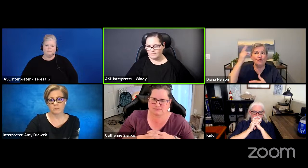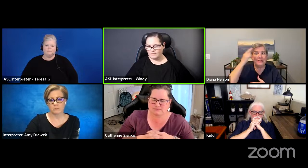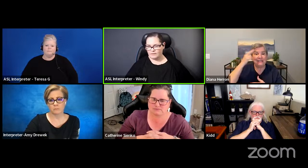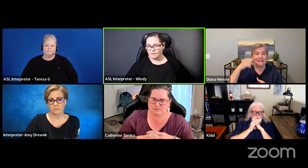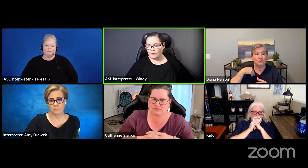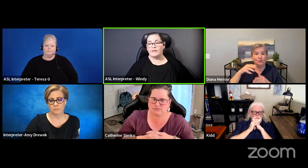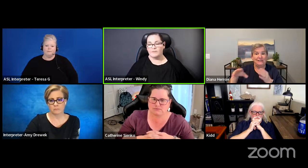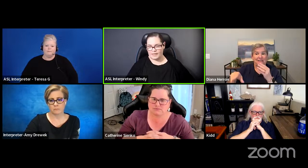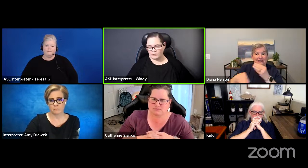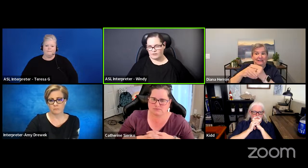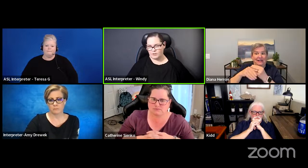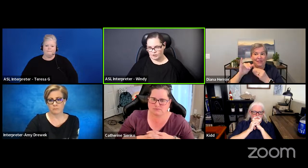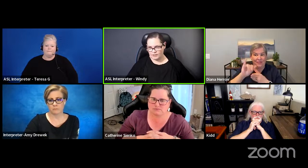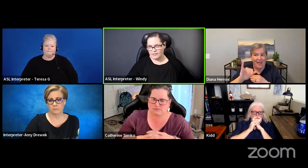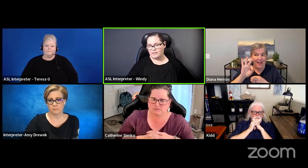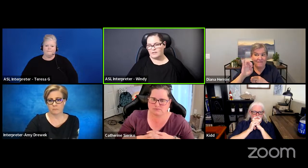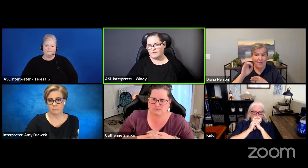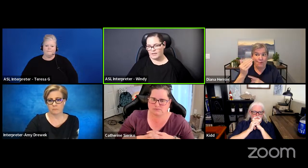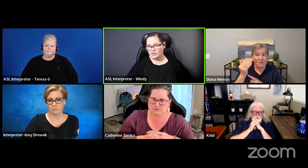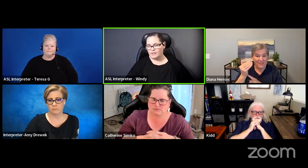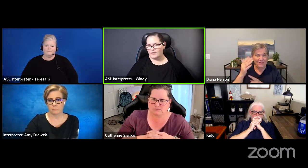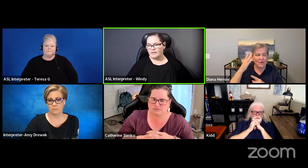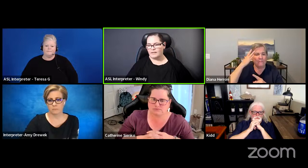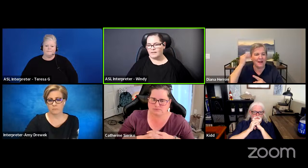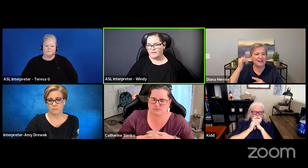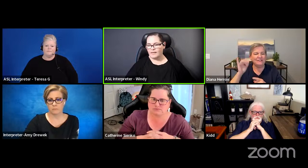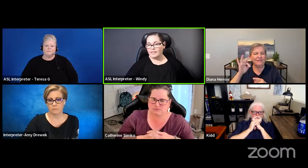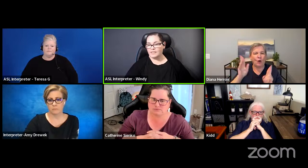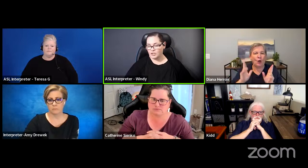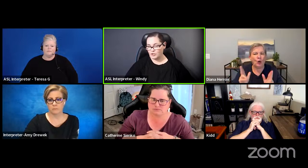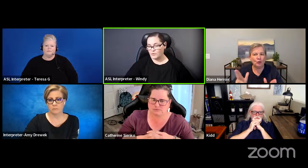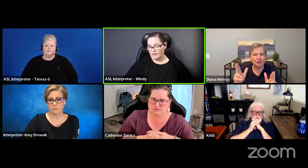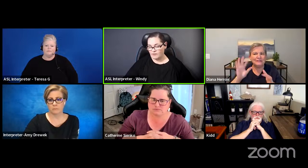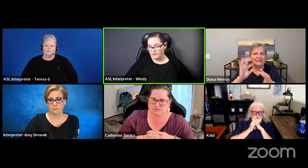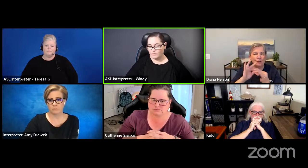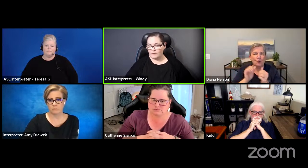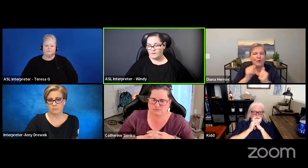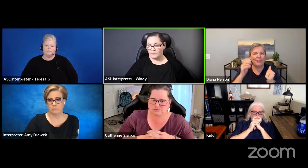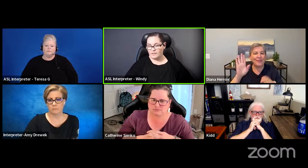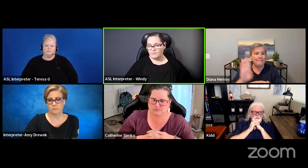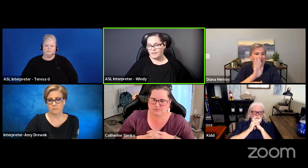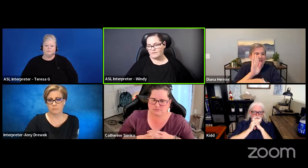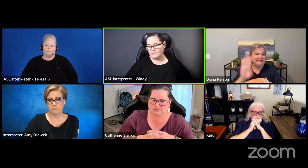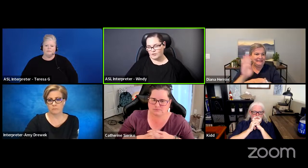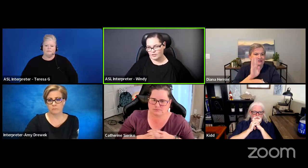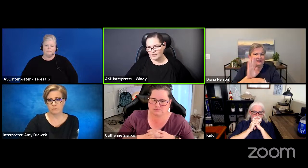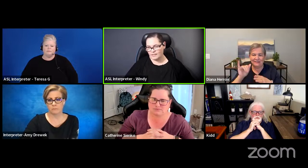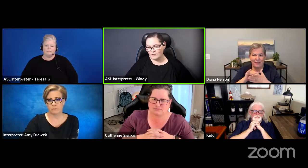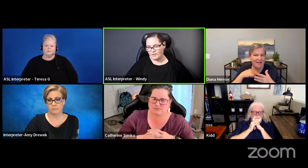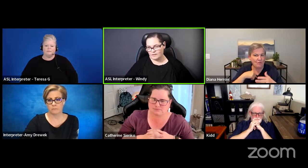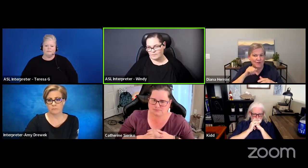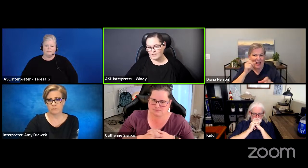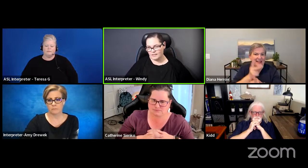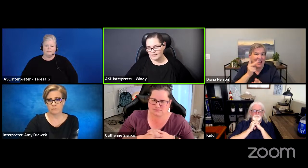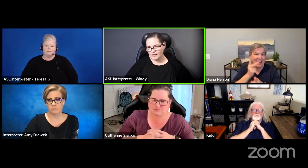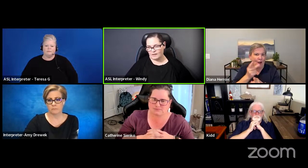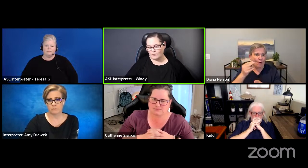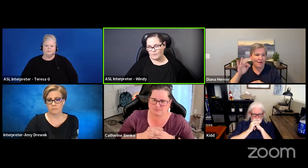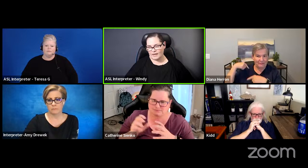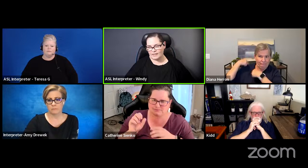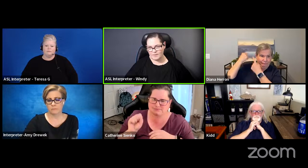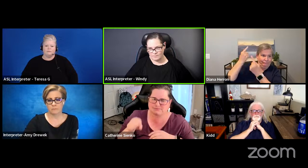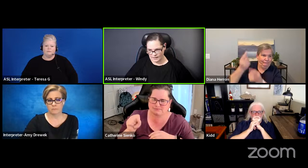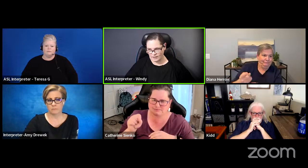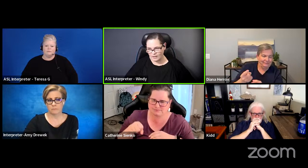Goodstein's clarification, Commissioner Goodstein's clarification, in addition to that February 15, because of the urgency with the business